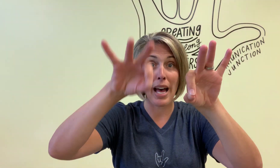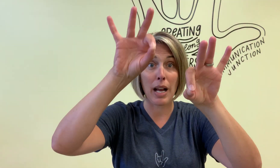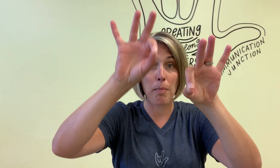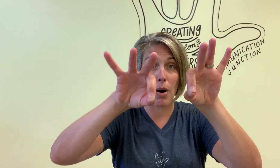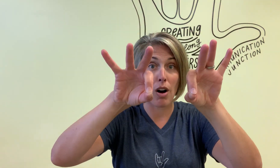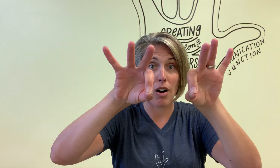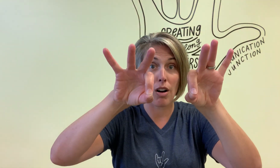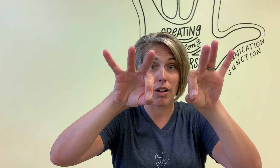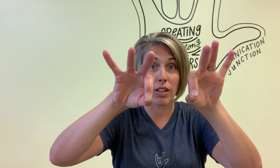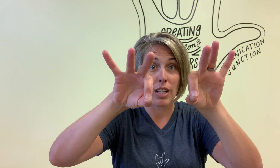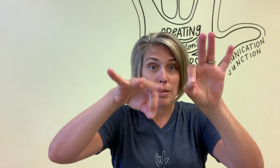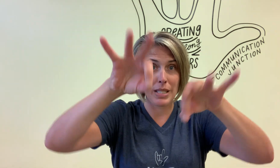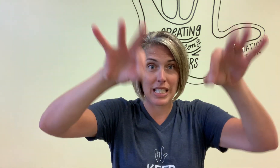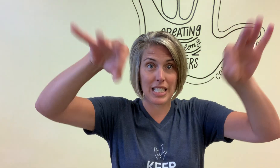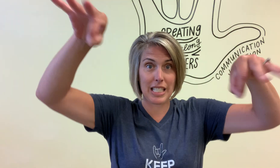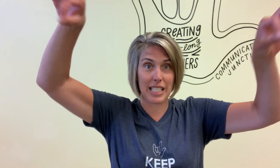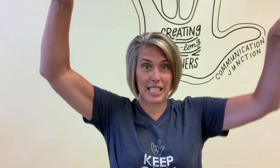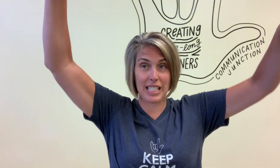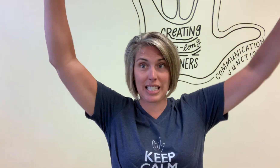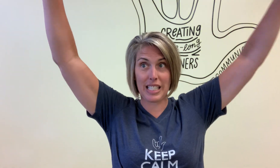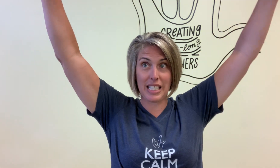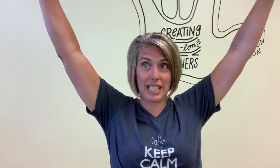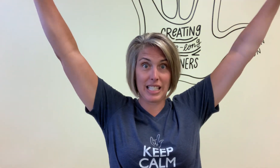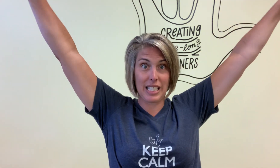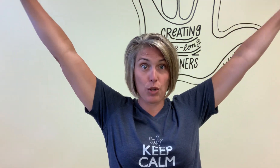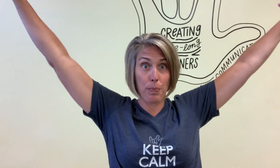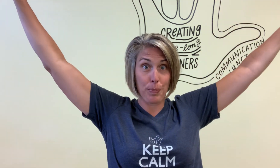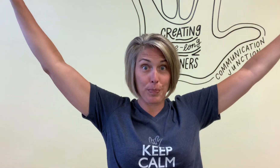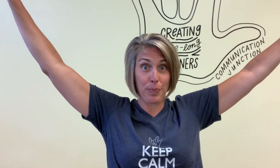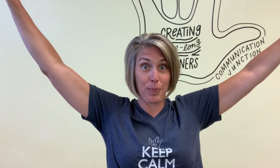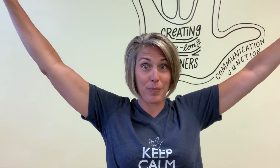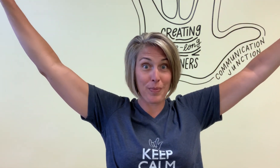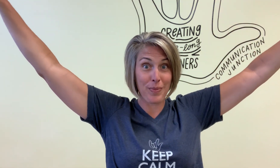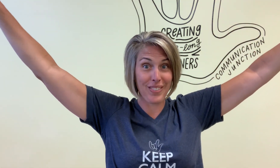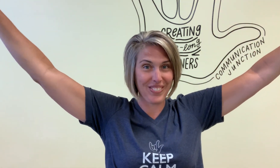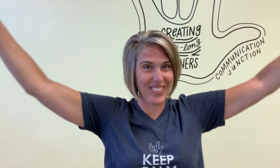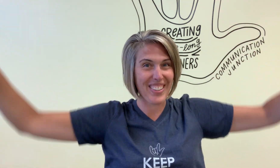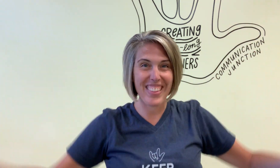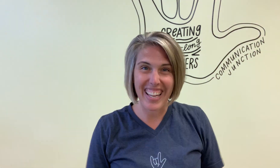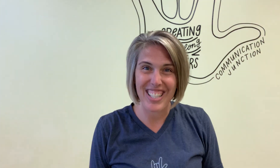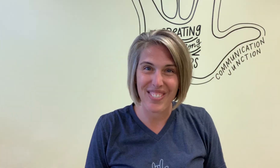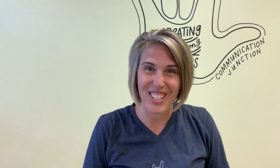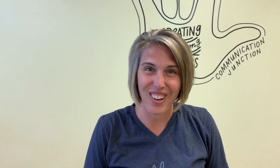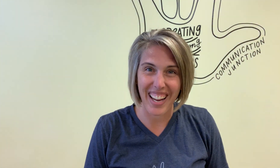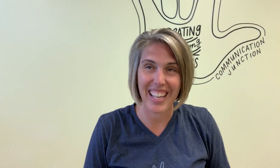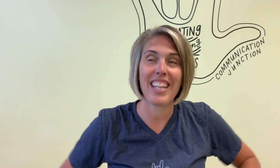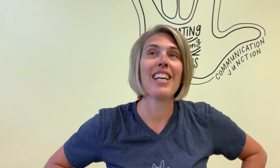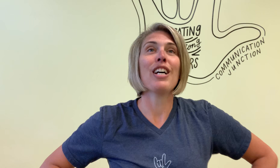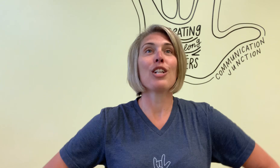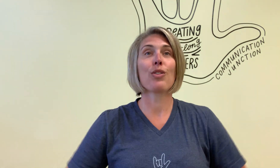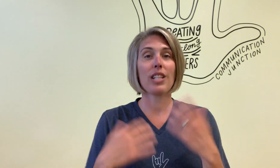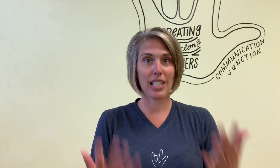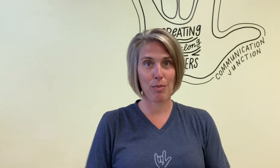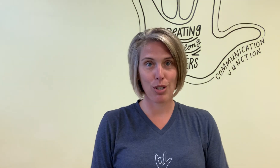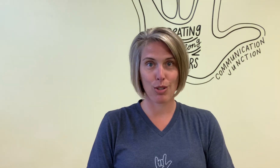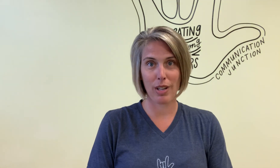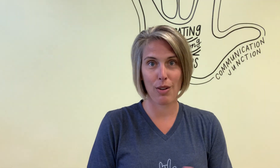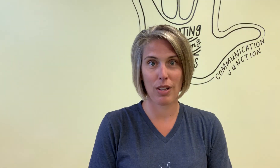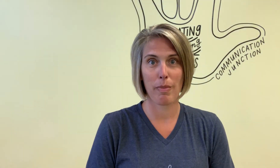back, Paul. Bzzz. What do you think? Should we try it? So this time when you're doing it with me, I